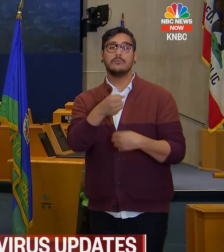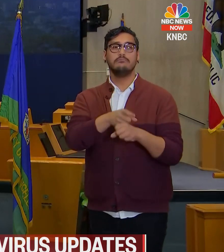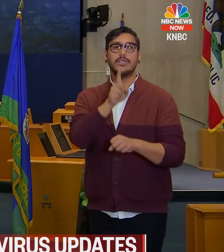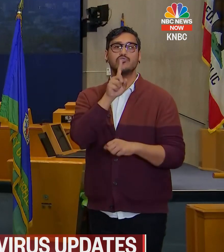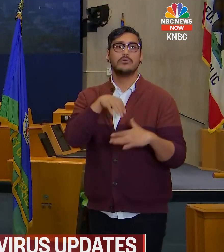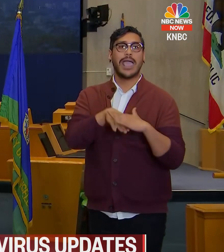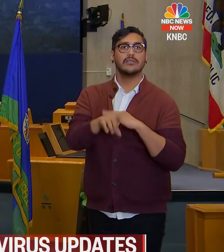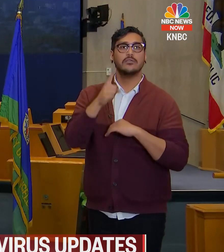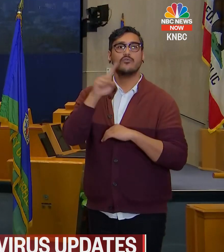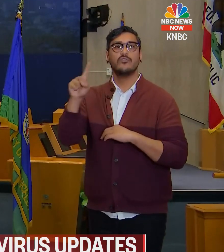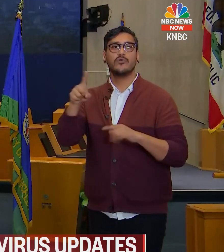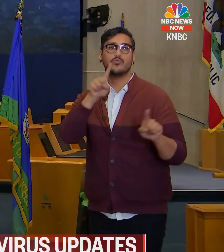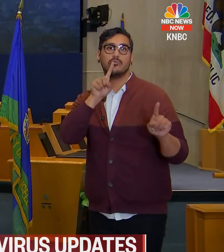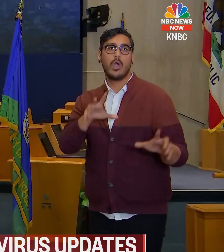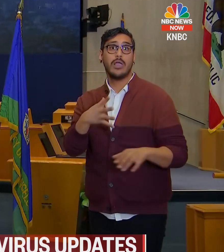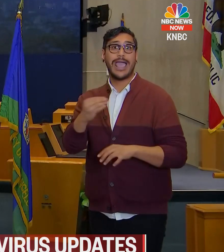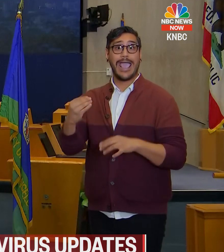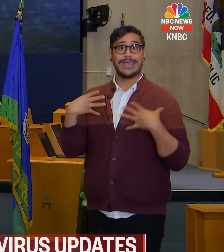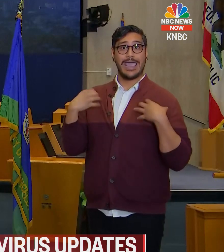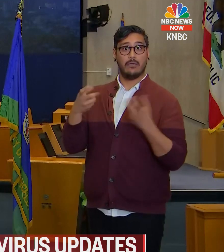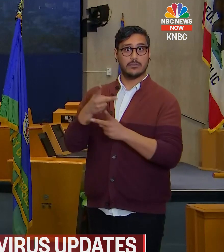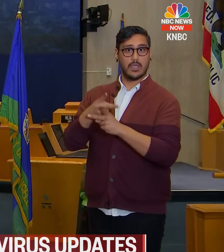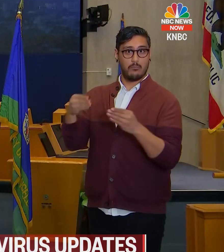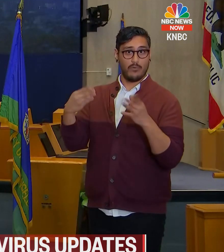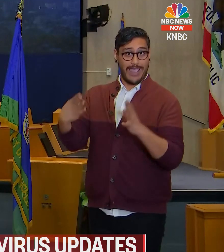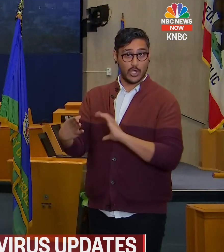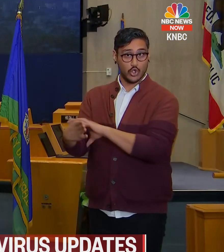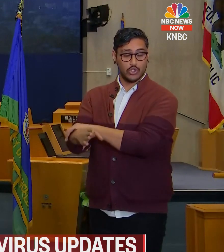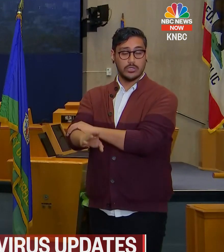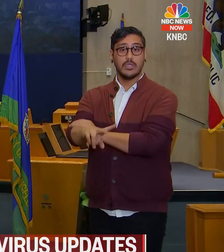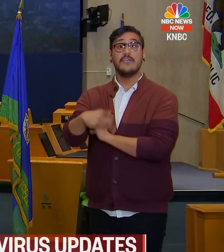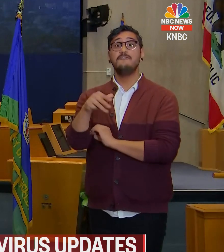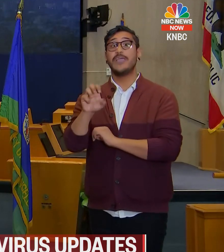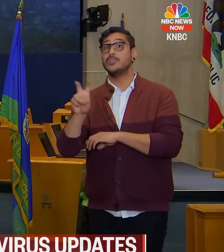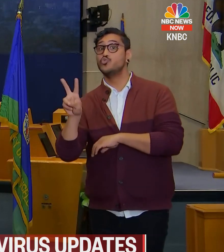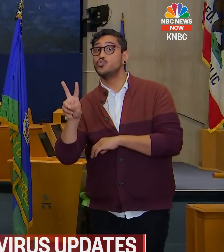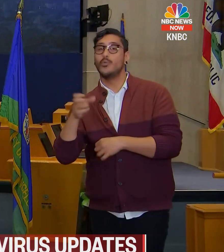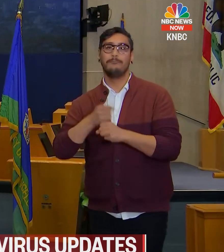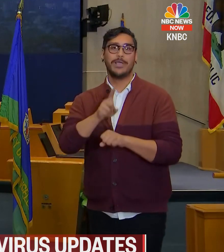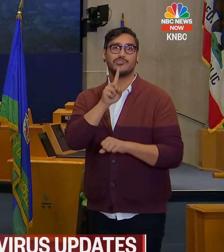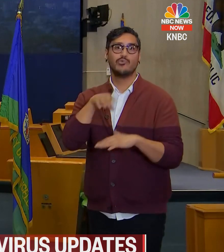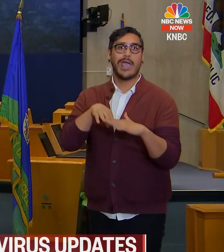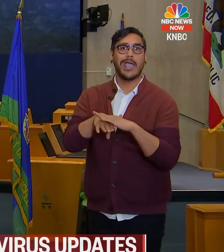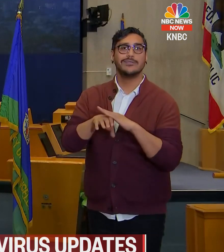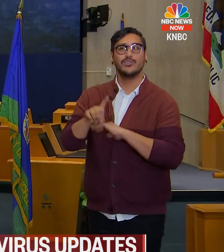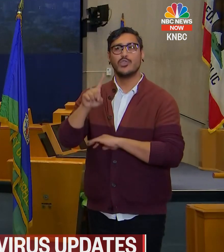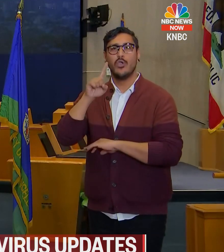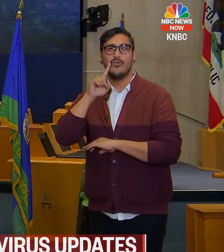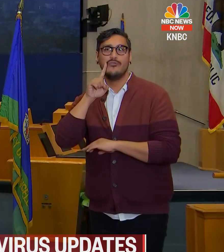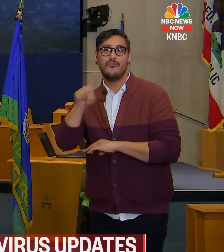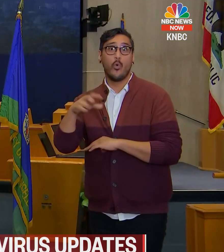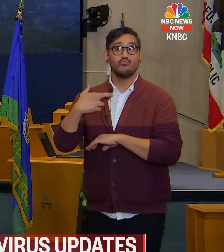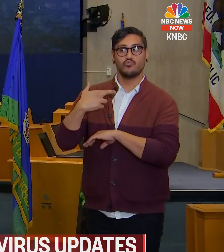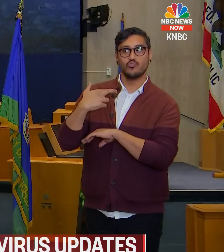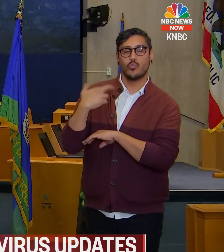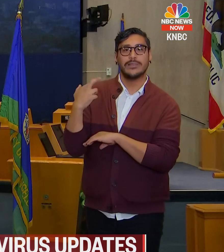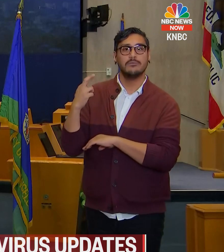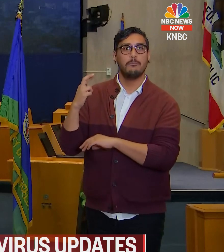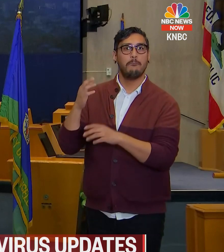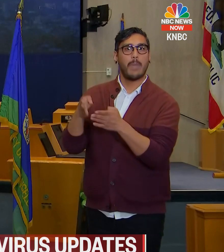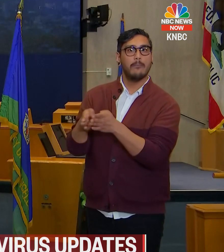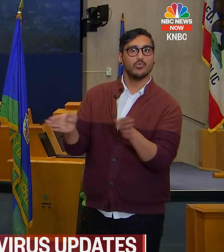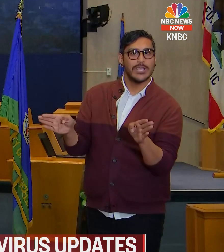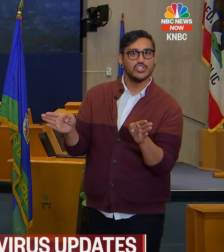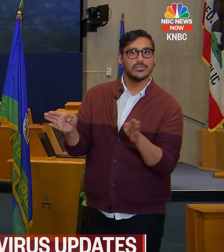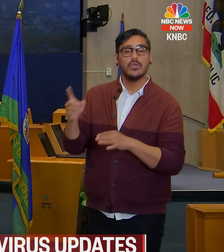to first responders and healthcare providers. Phase 2 will be ensuring access for vulnerable patient populations, such